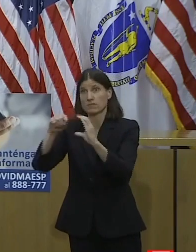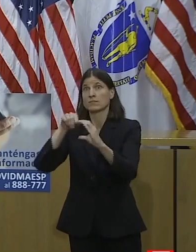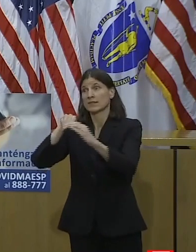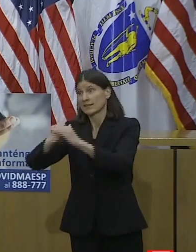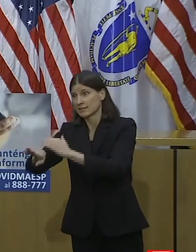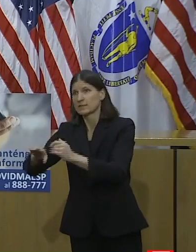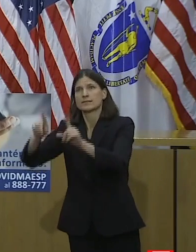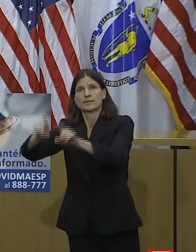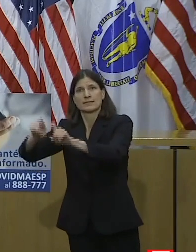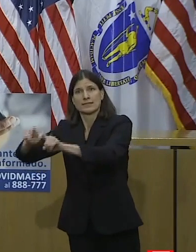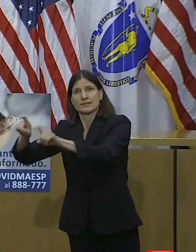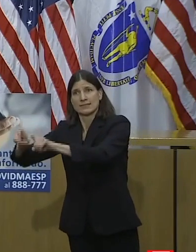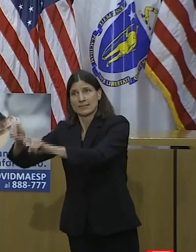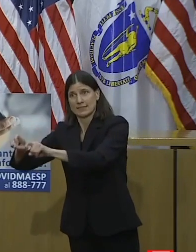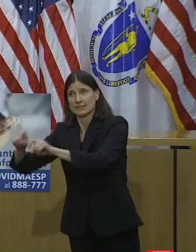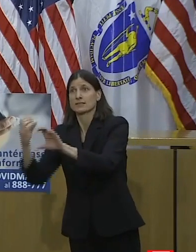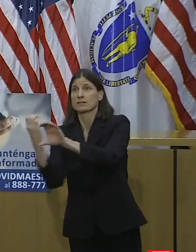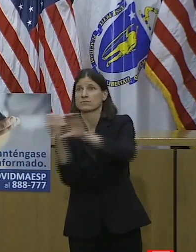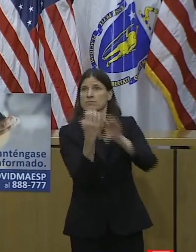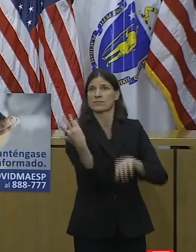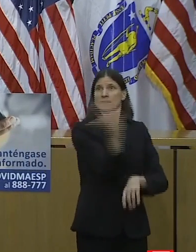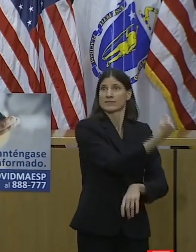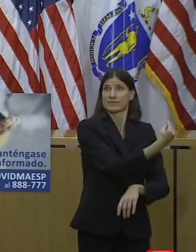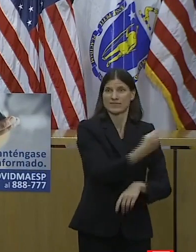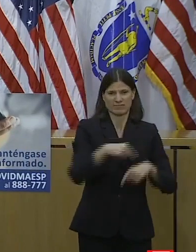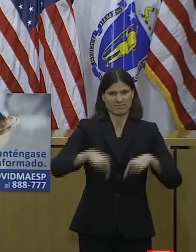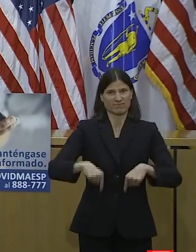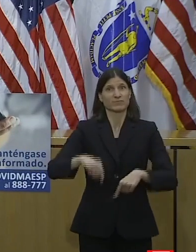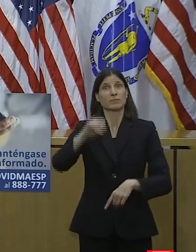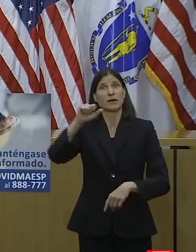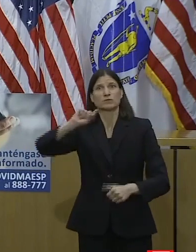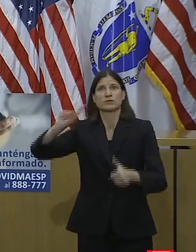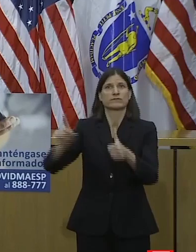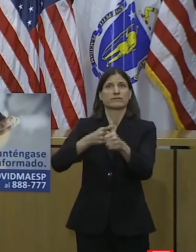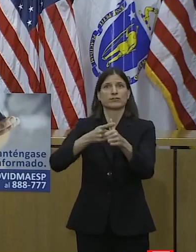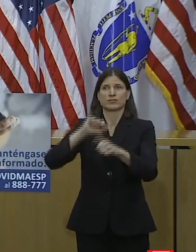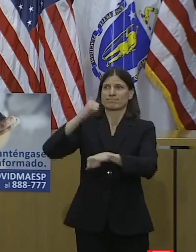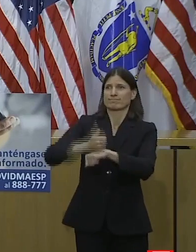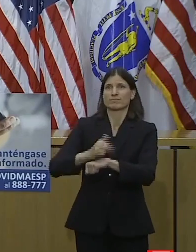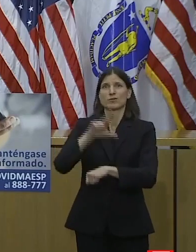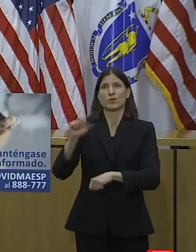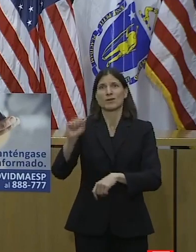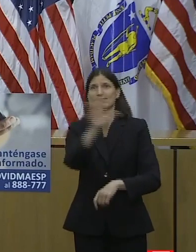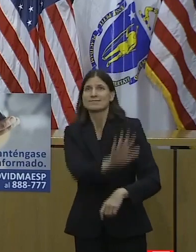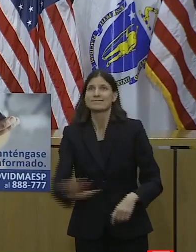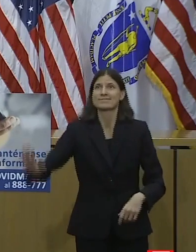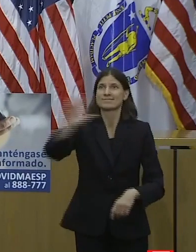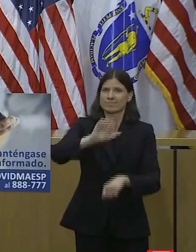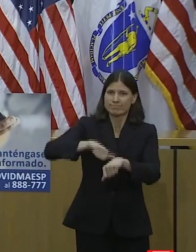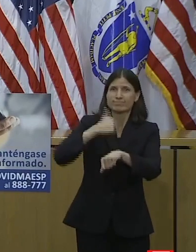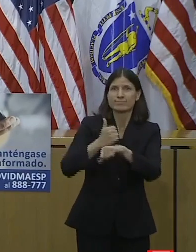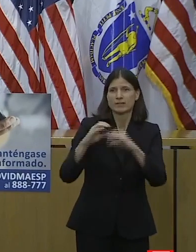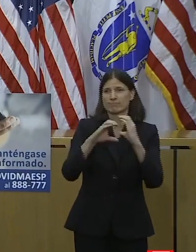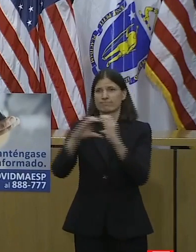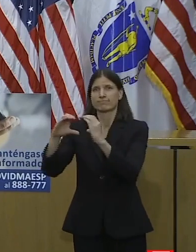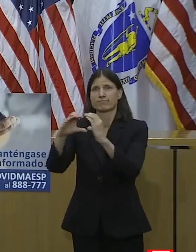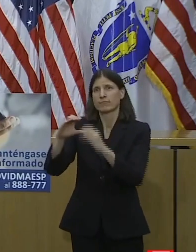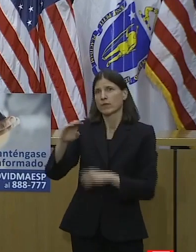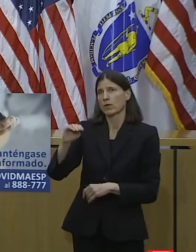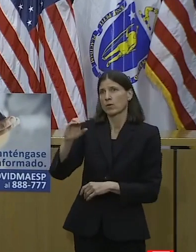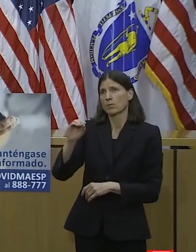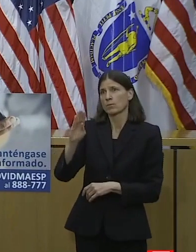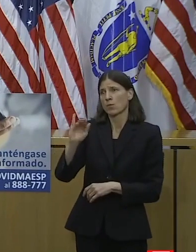rapid response clinical teams and other staff resources, crisis management support, $130 million in new